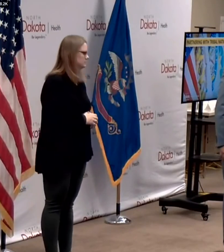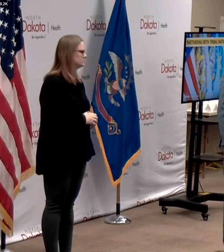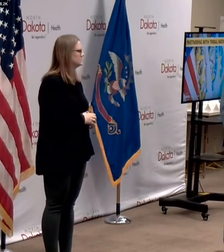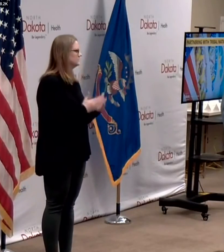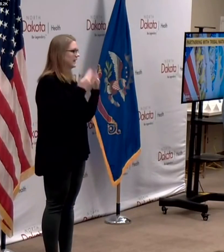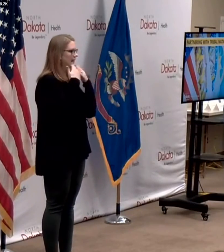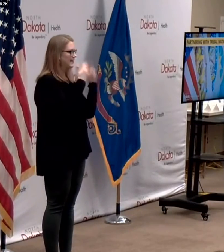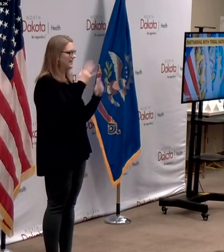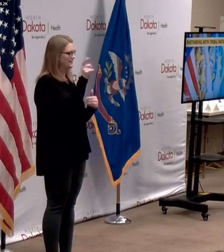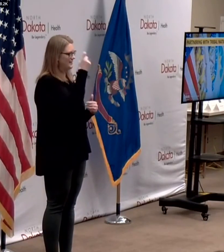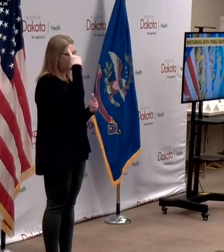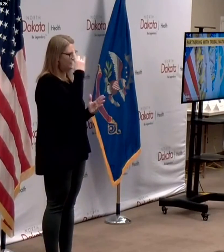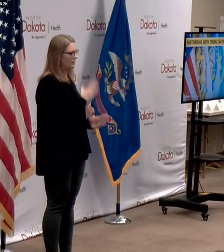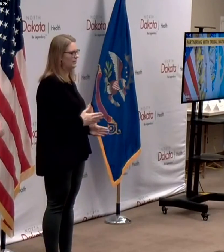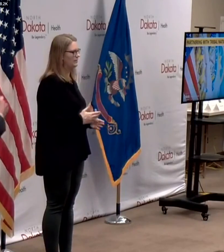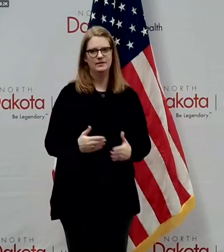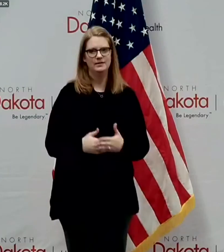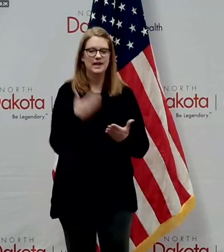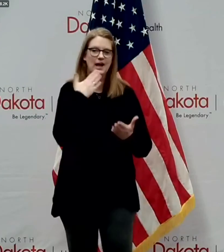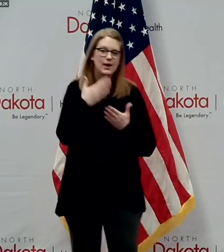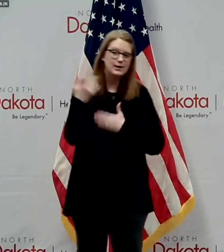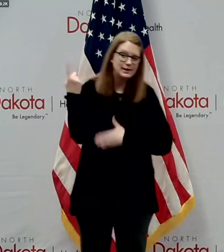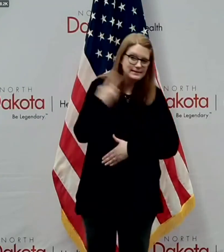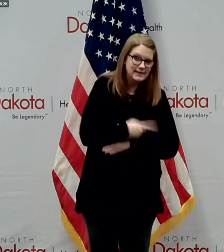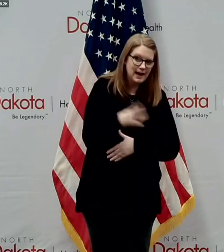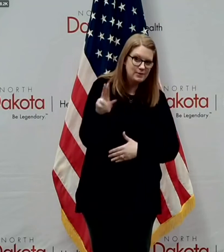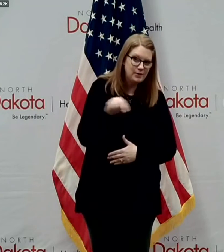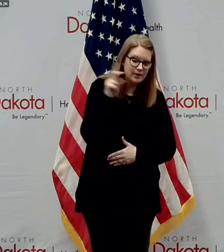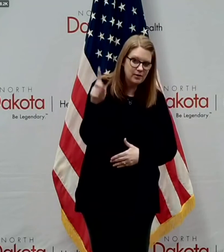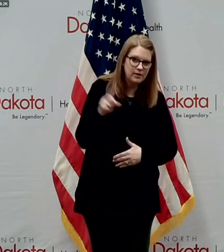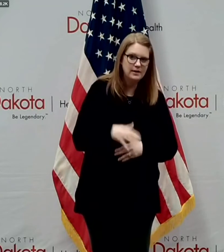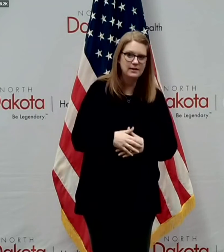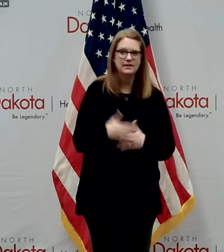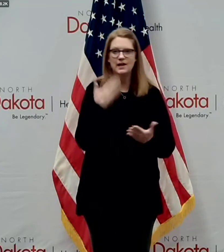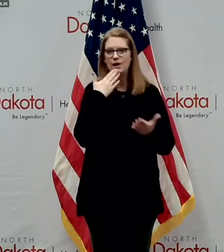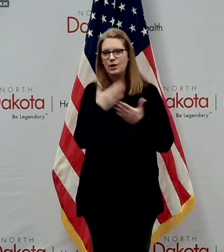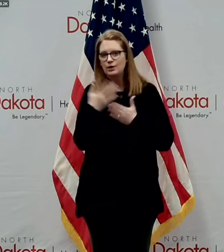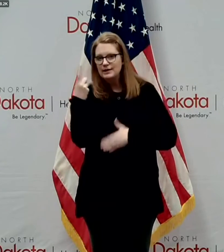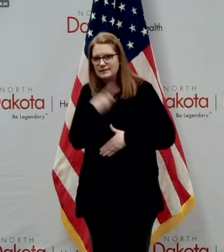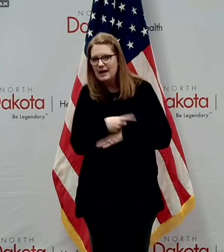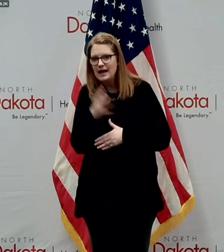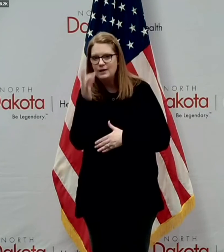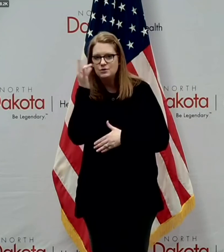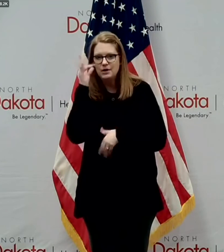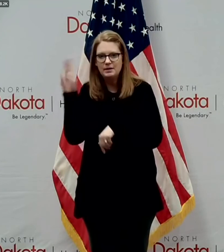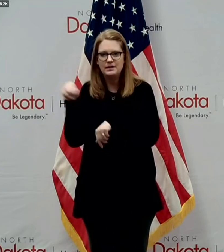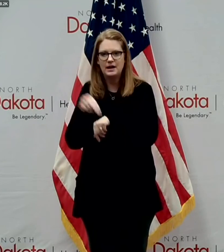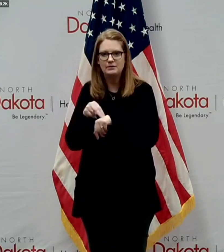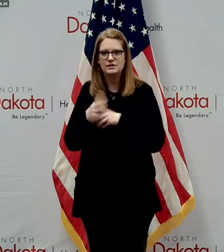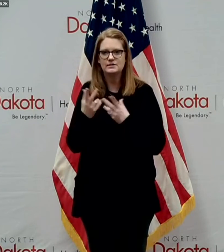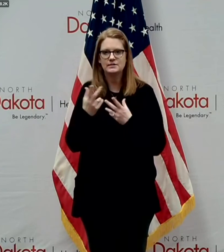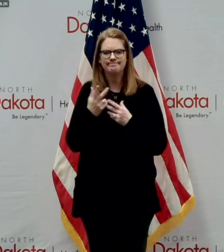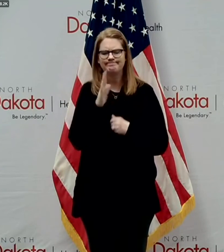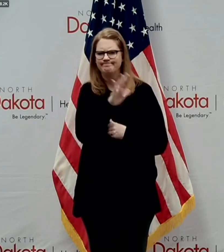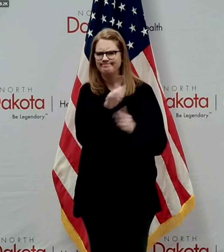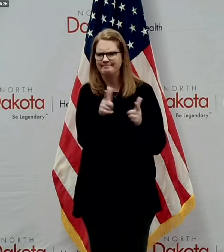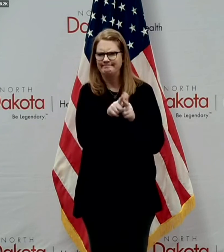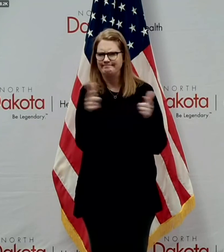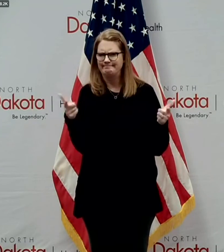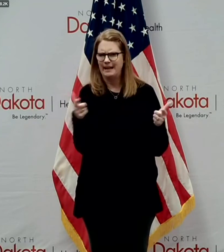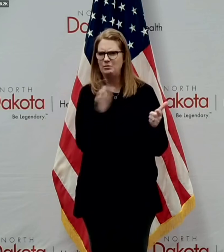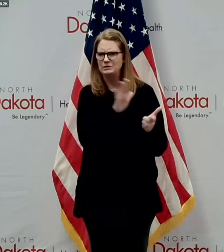Thank you, Governor. Good day, North Dakota. Good day, tribal nations. Petuwashte, Bonjour,